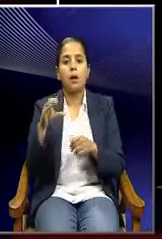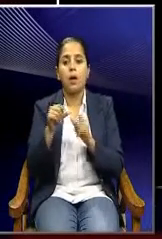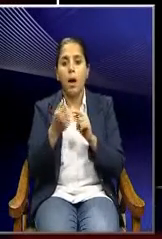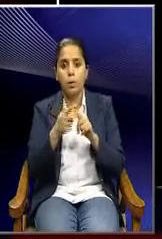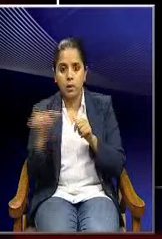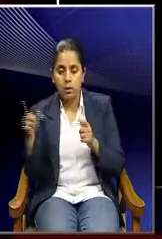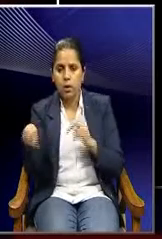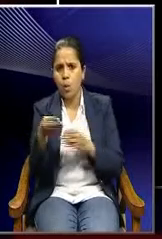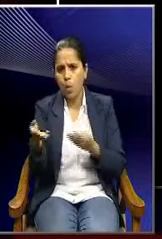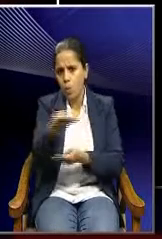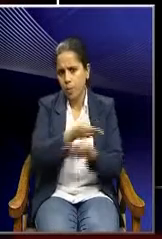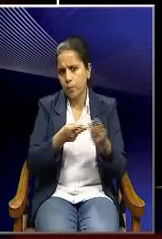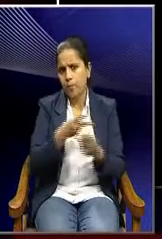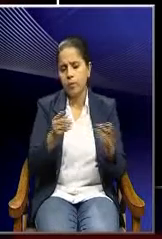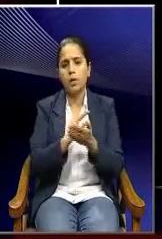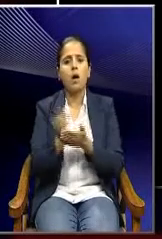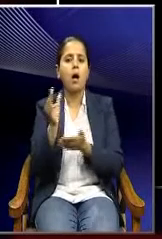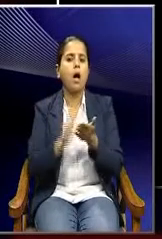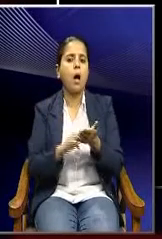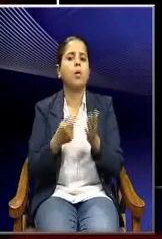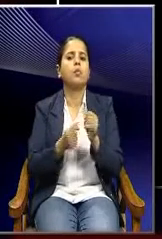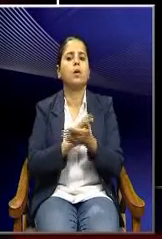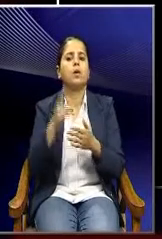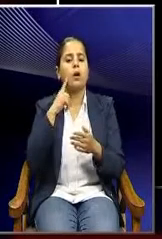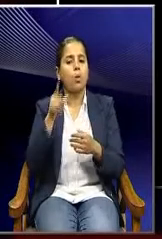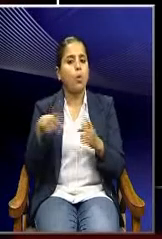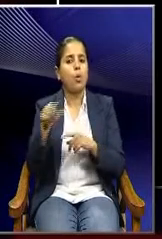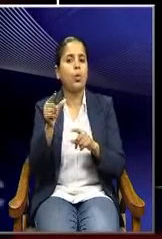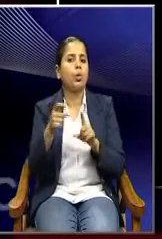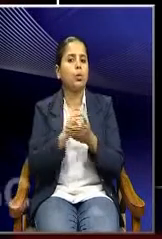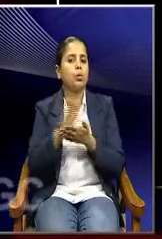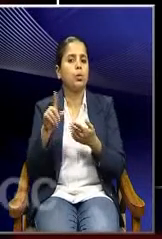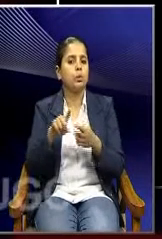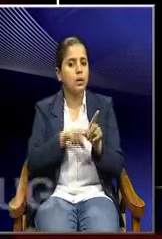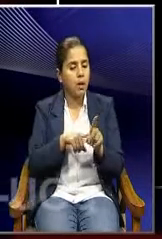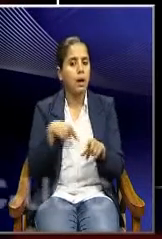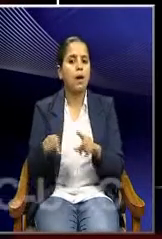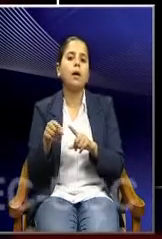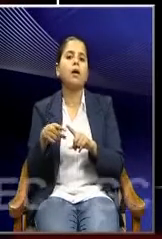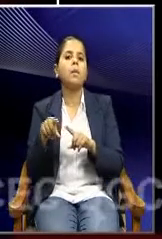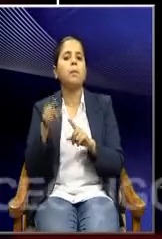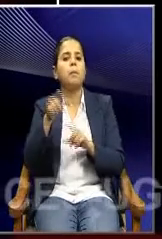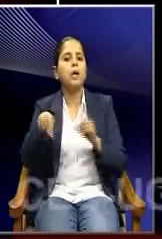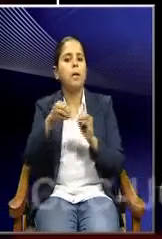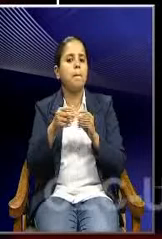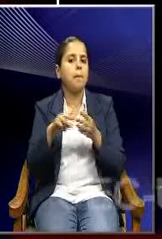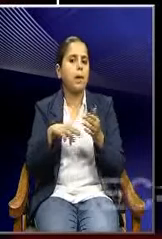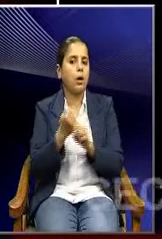in Hamrahi, or their Pathe as it was made in Bengali, the position of women in society in